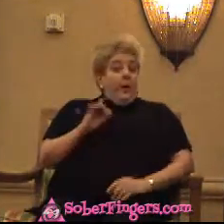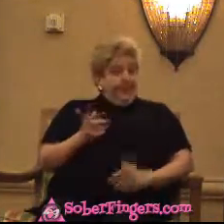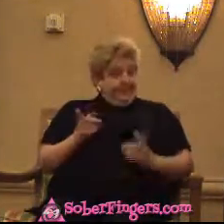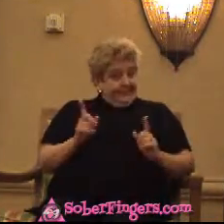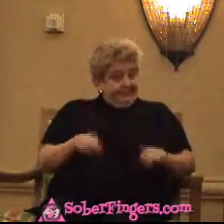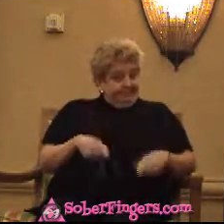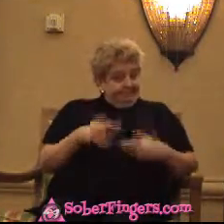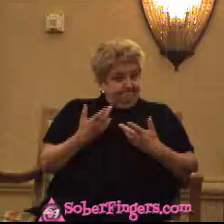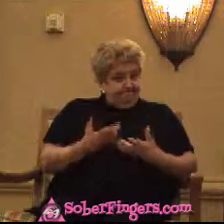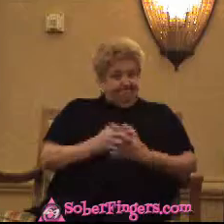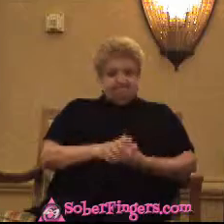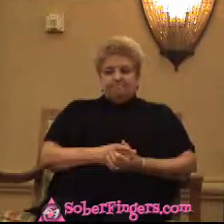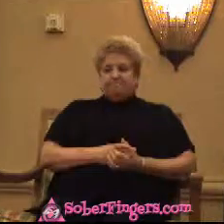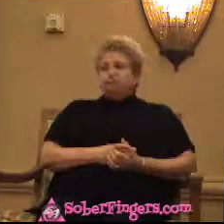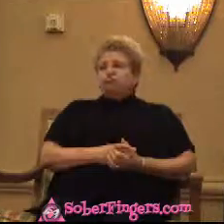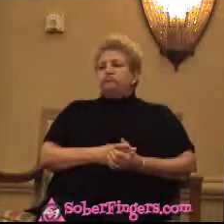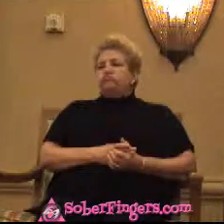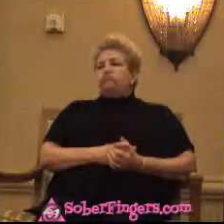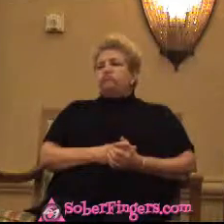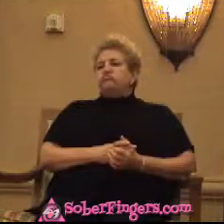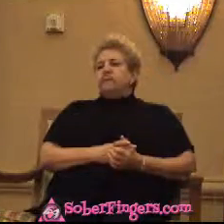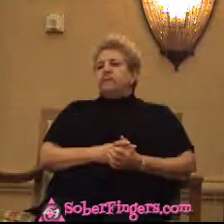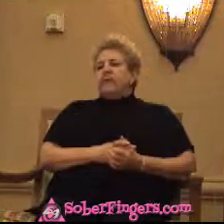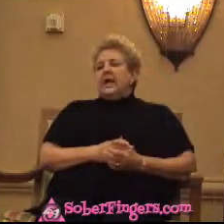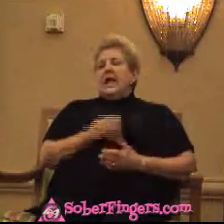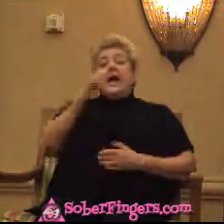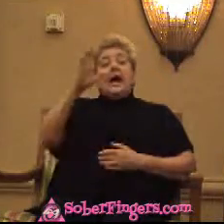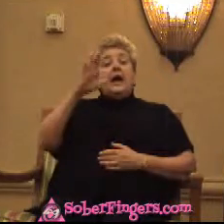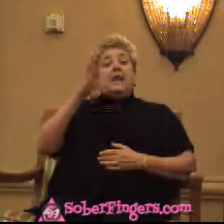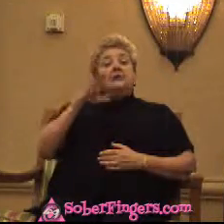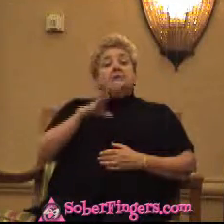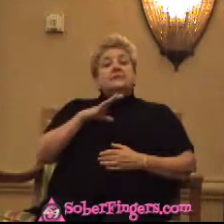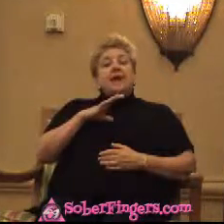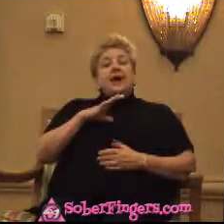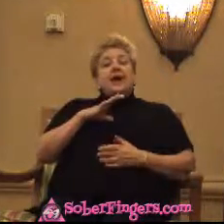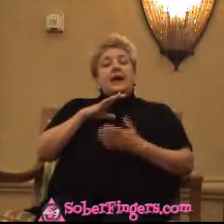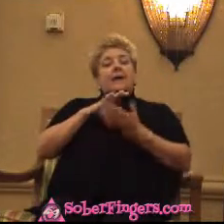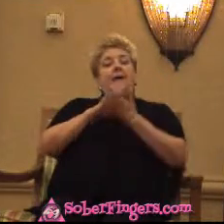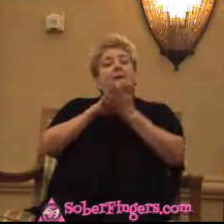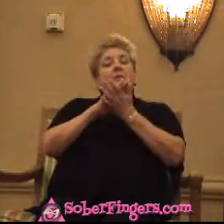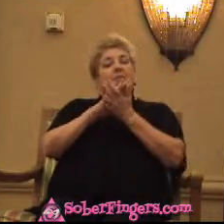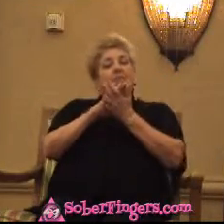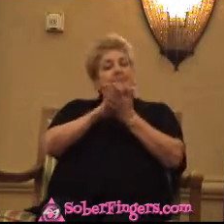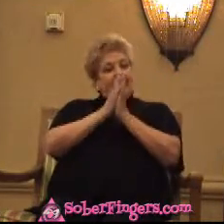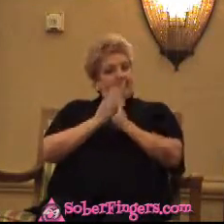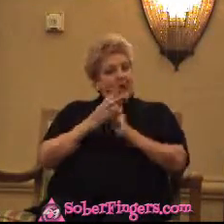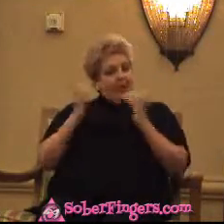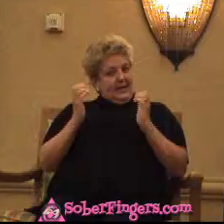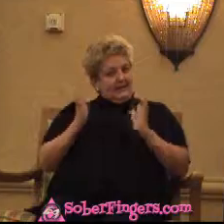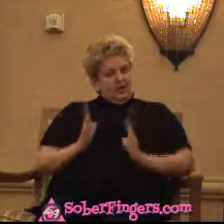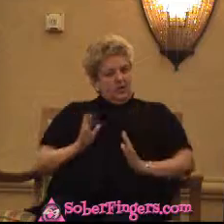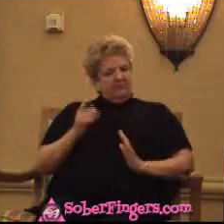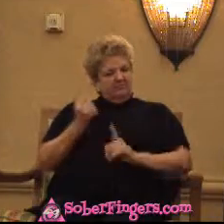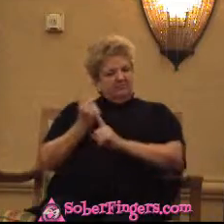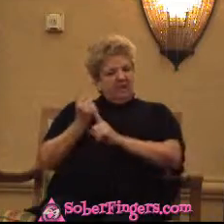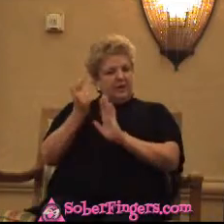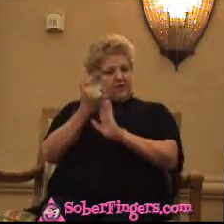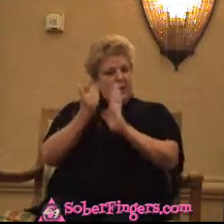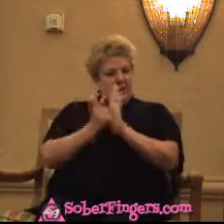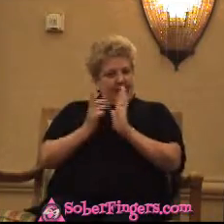this guy that became a customer of ours was an attorney. Became a good customer in the restaurant. We opened the restaurant, and this guy, I knew the guy